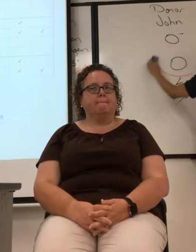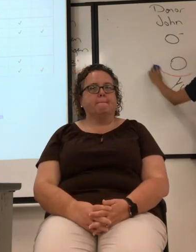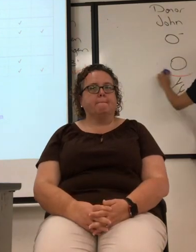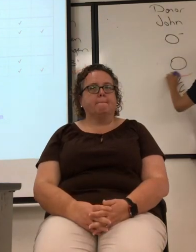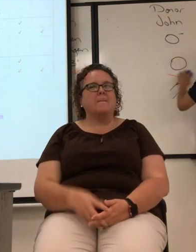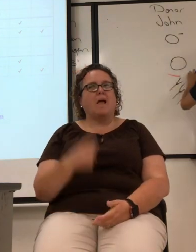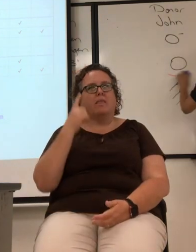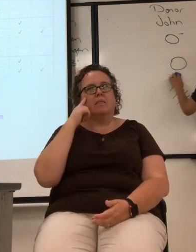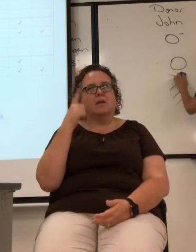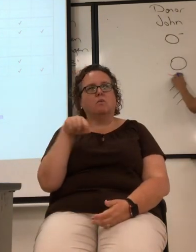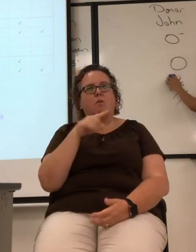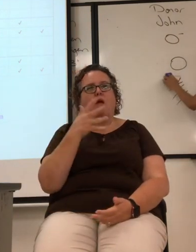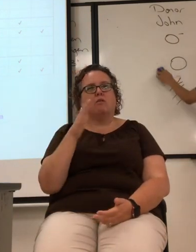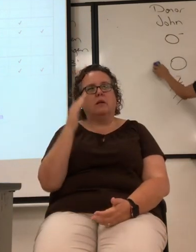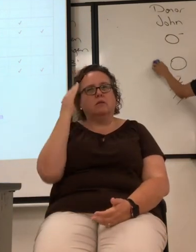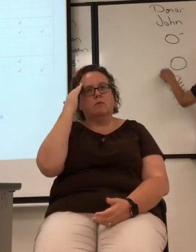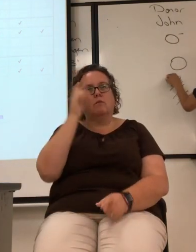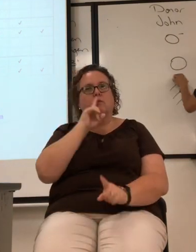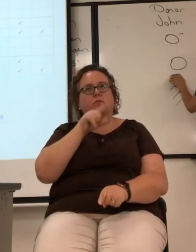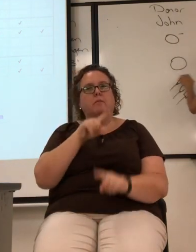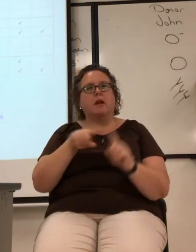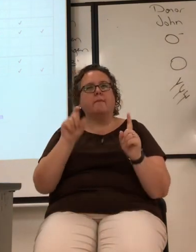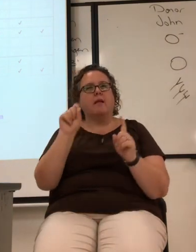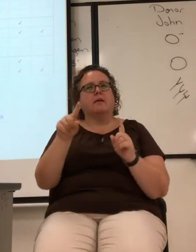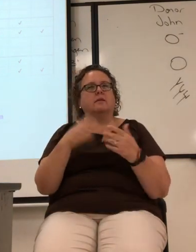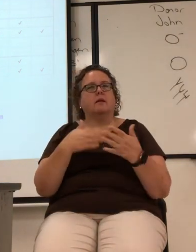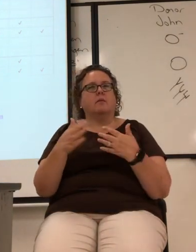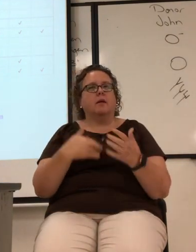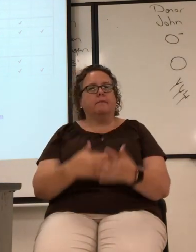And I think you already know the answer, but let me ask it anyway.